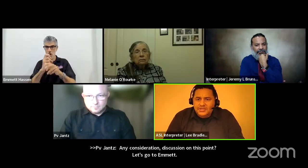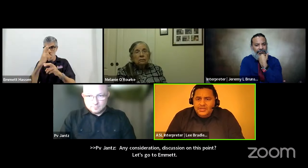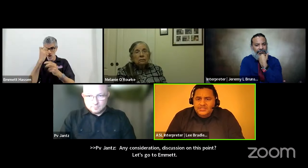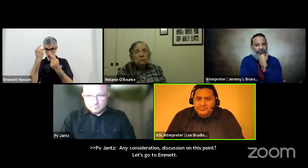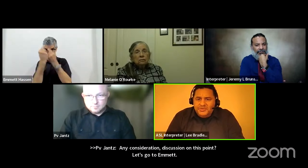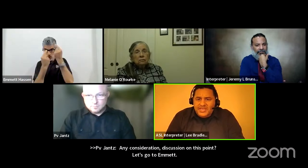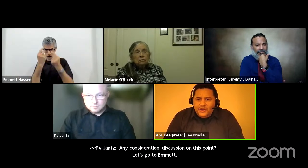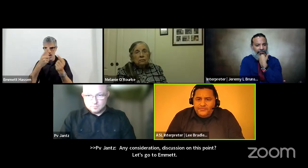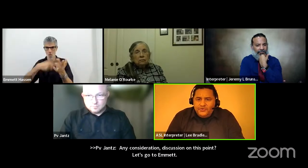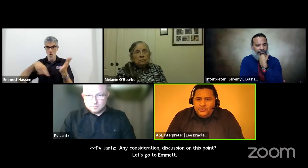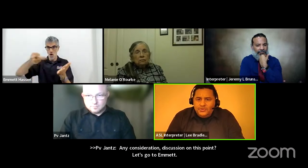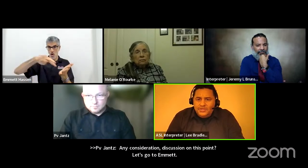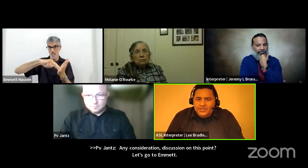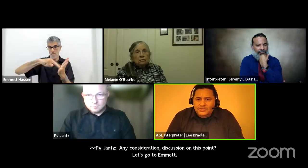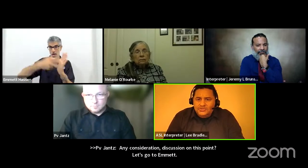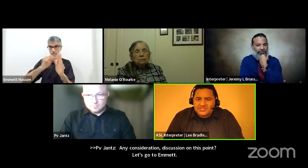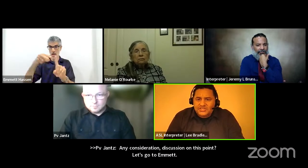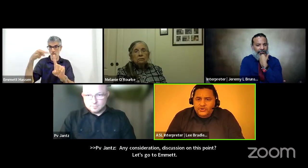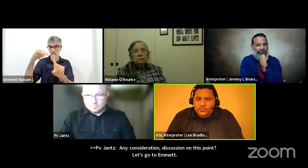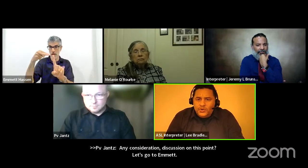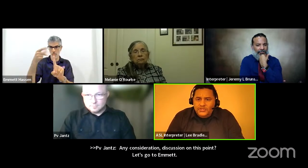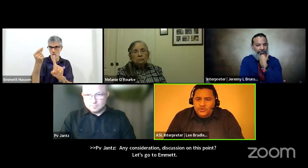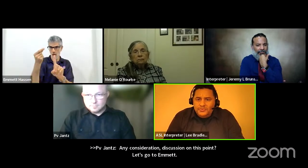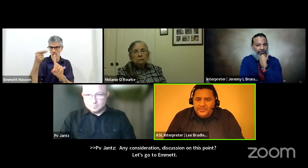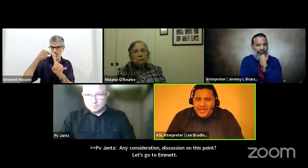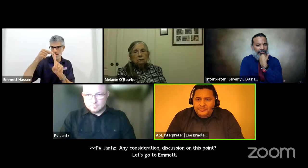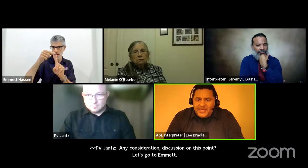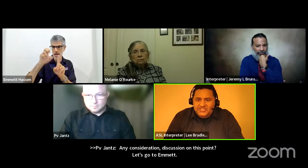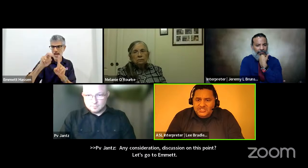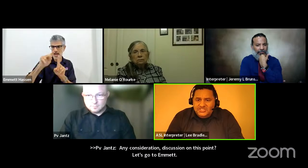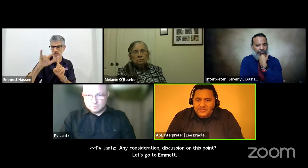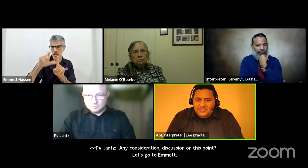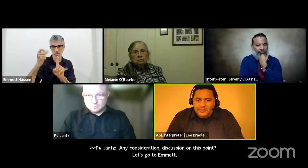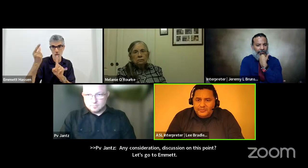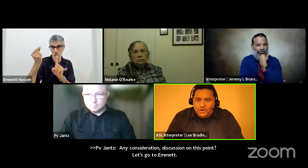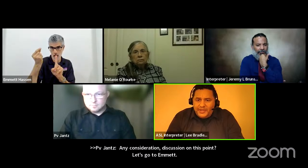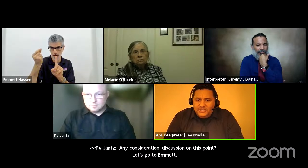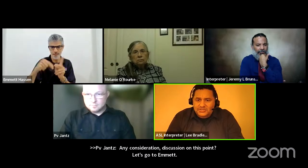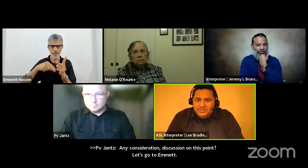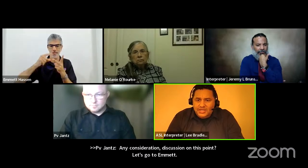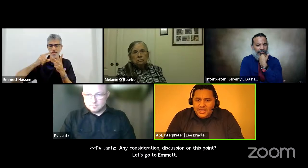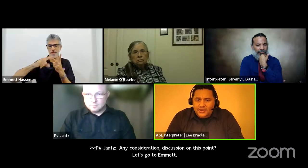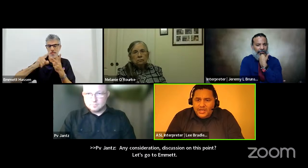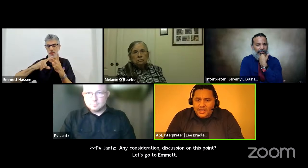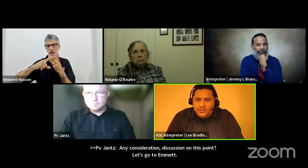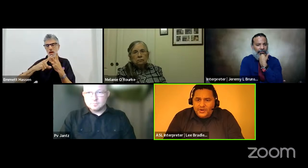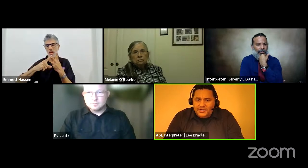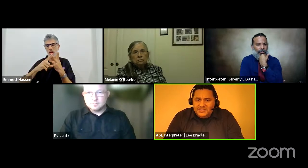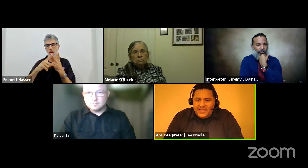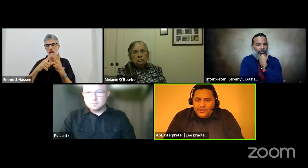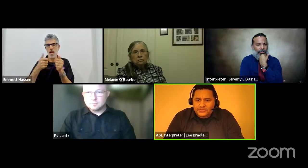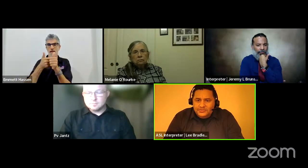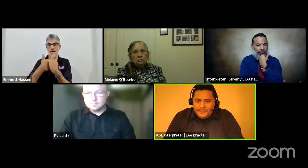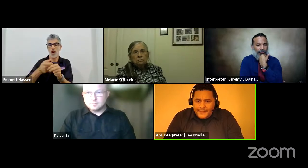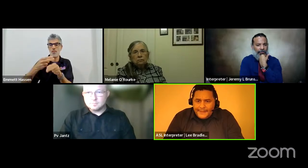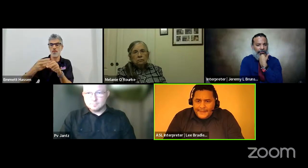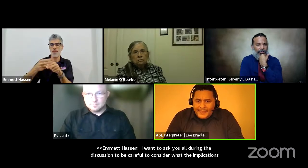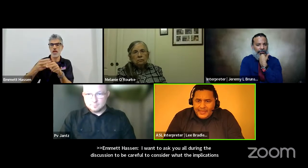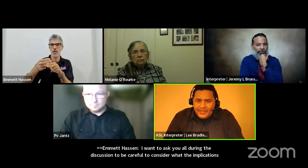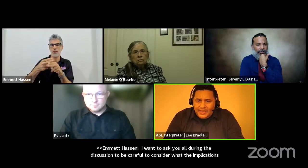discussion to be careful to consider the implications of this probation and what it